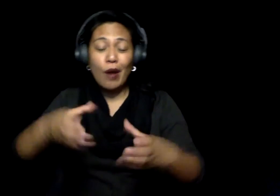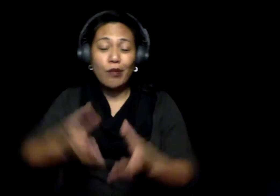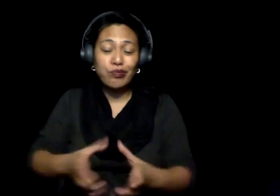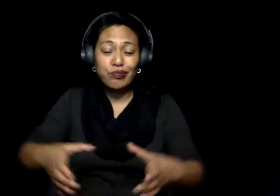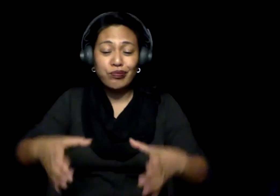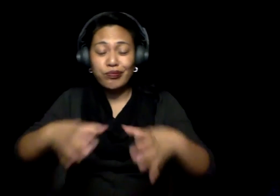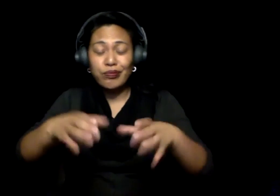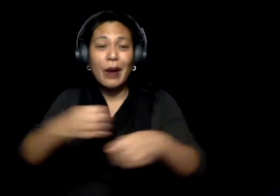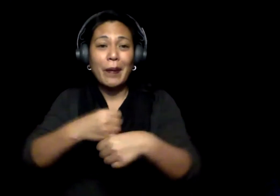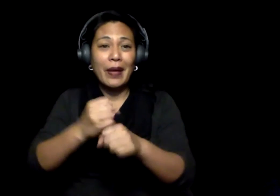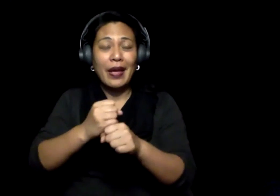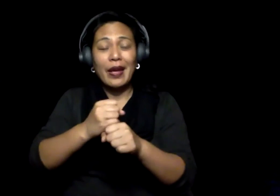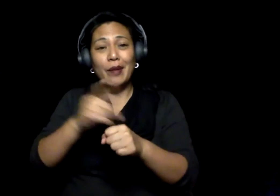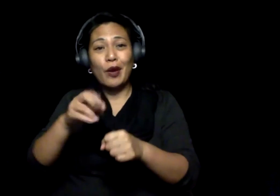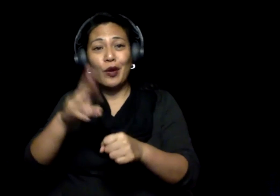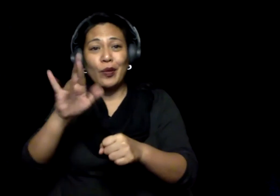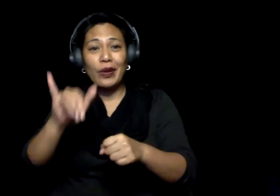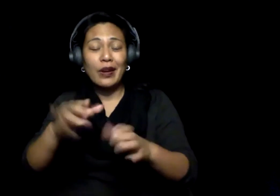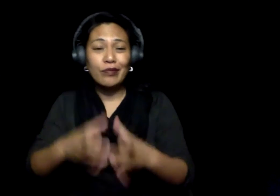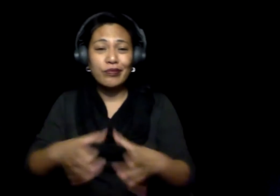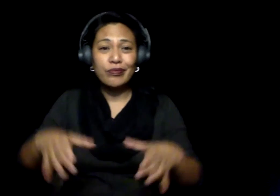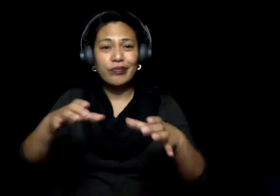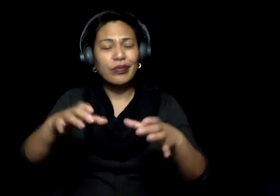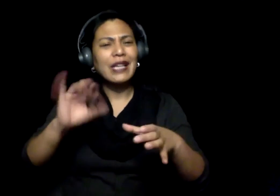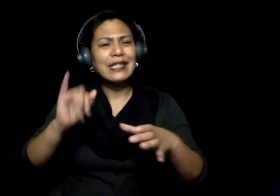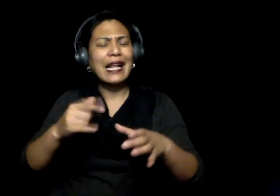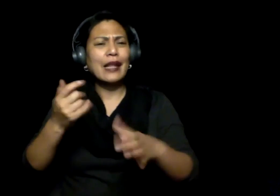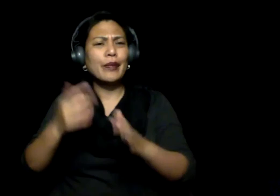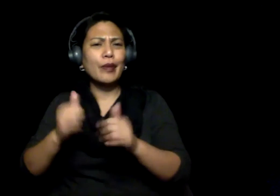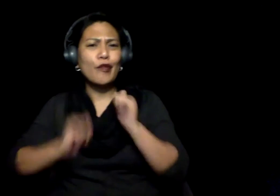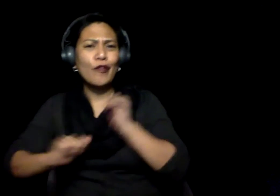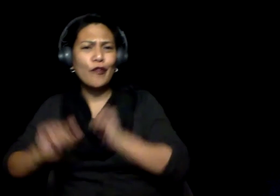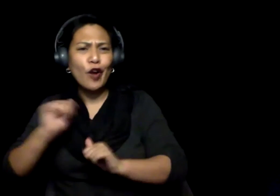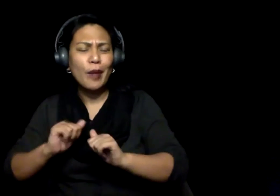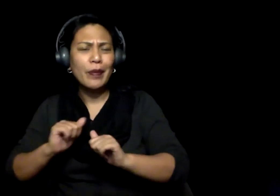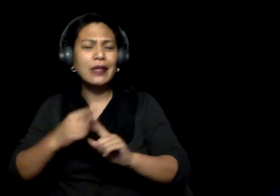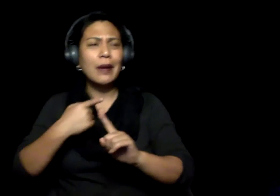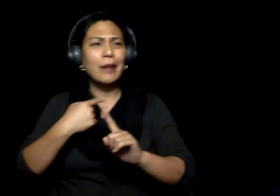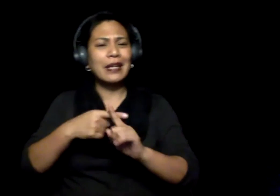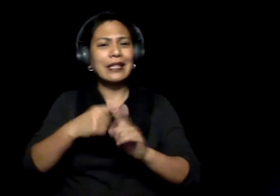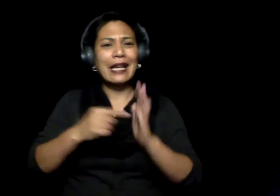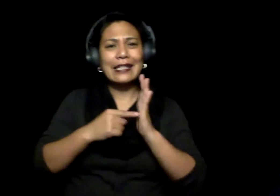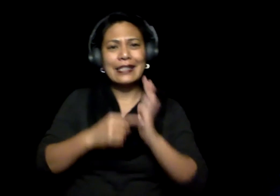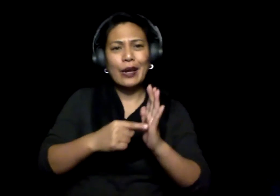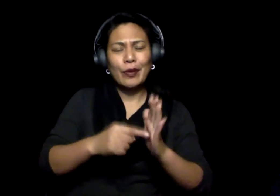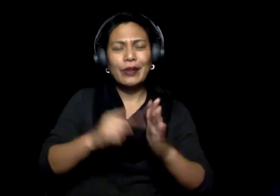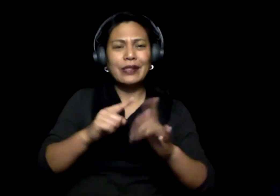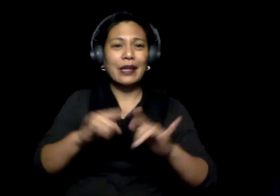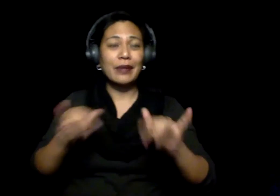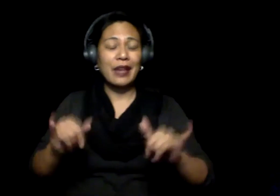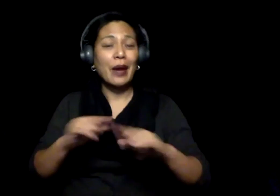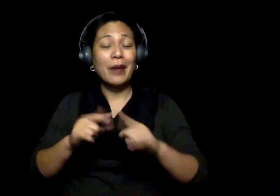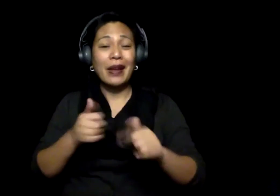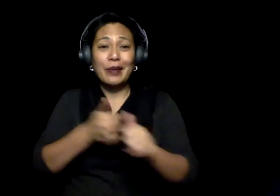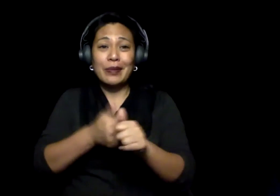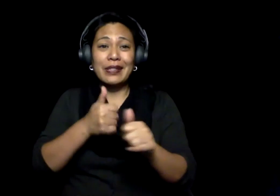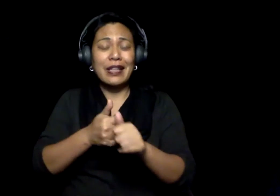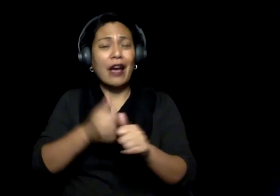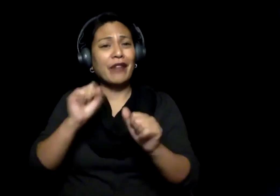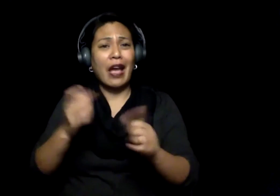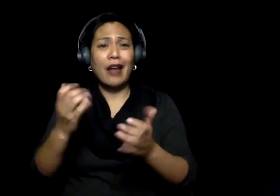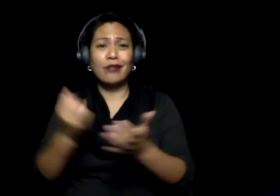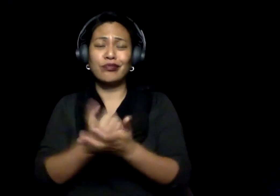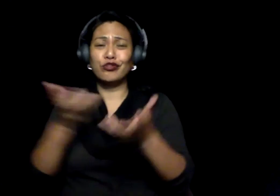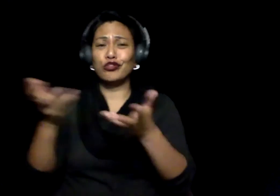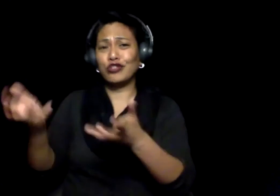sort of a performance, but it was also kind of a demonstration. But he also has this really beautiful way of just chatting with people and saying hello to